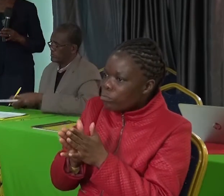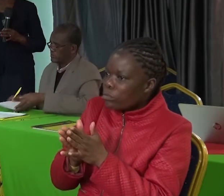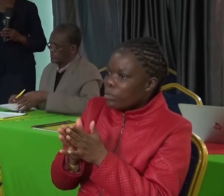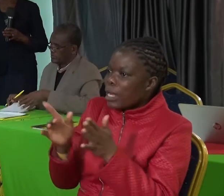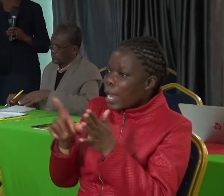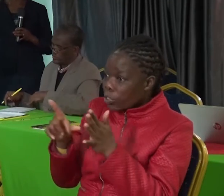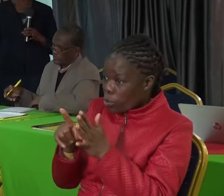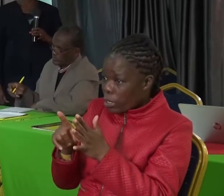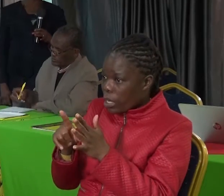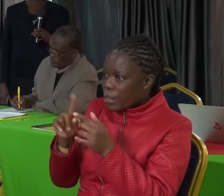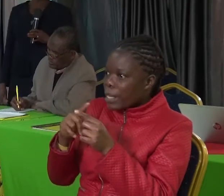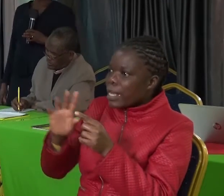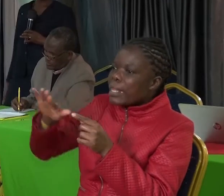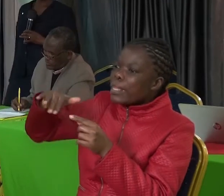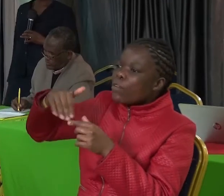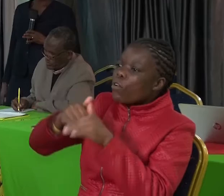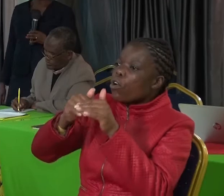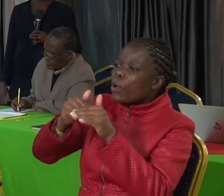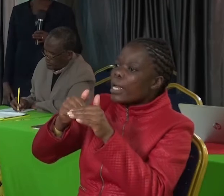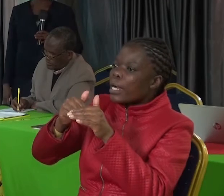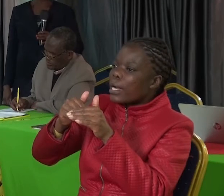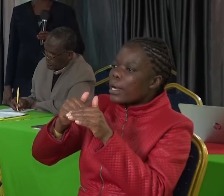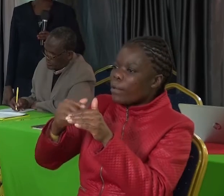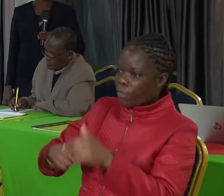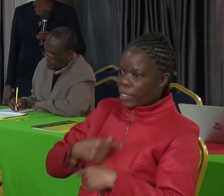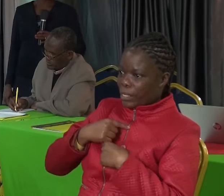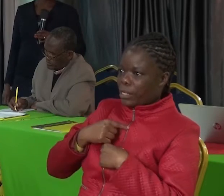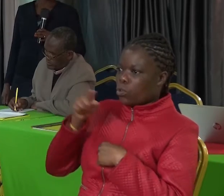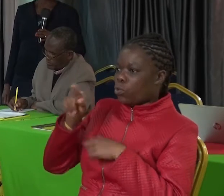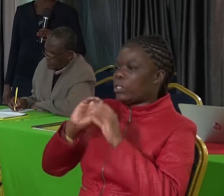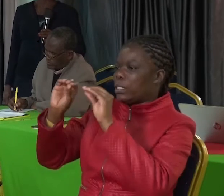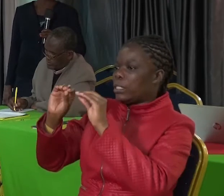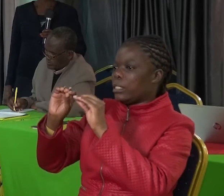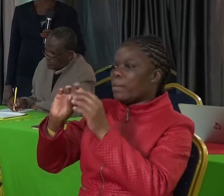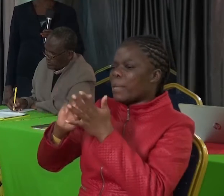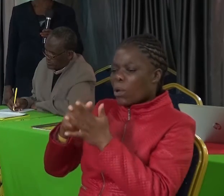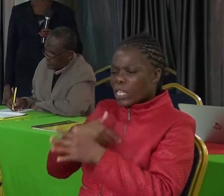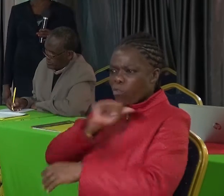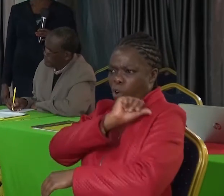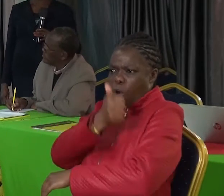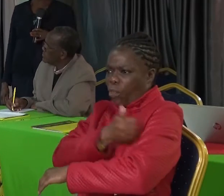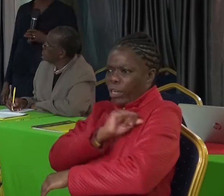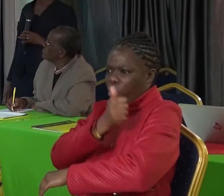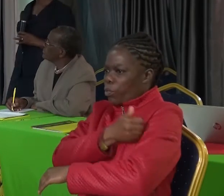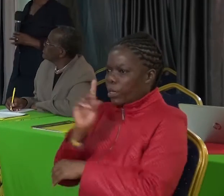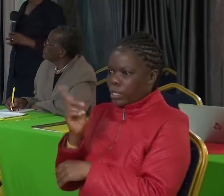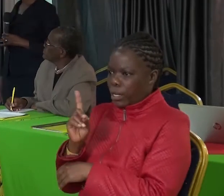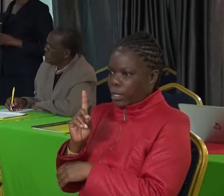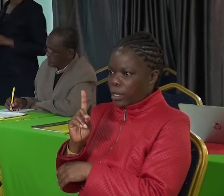so that we are not authoritative. We are just partners helping this learning to be